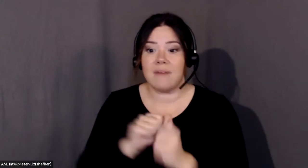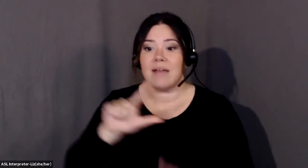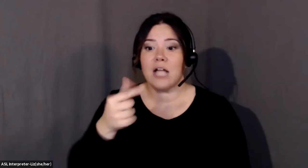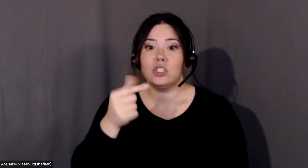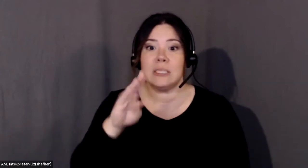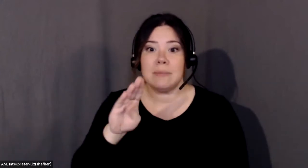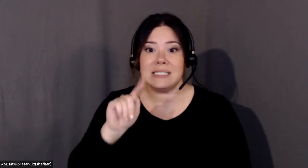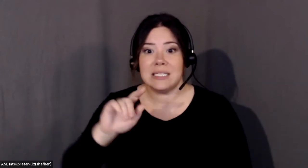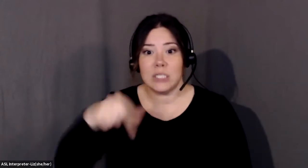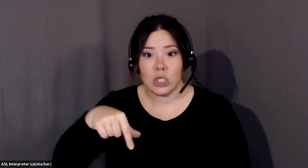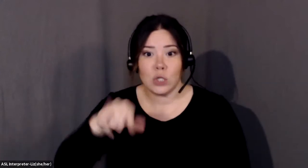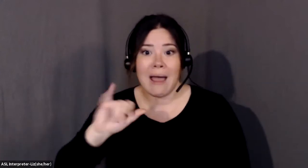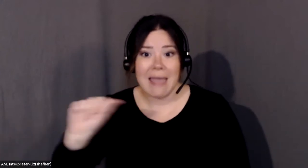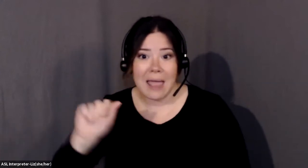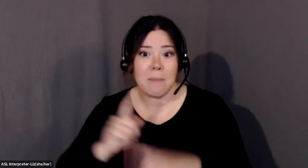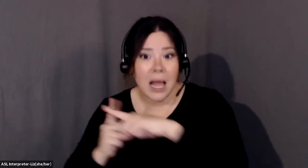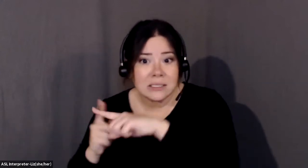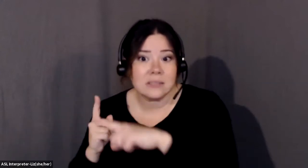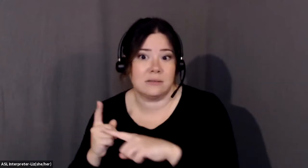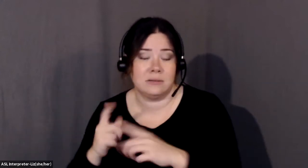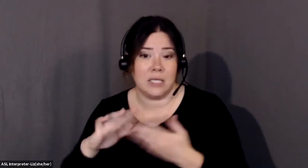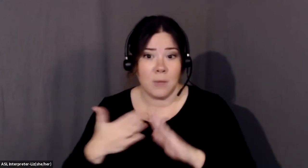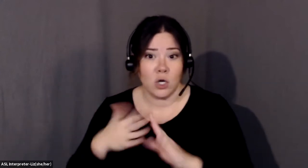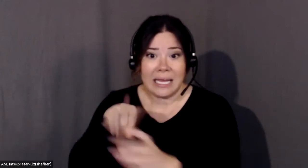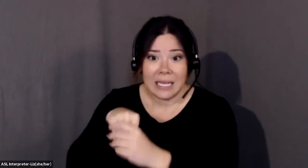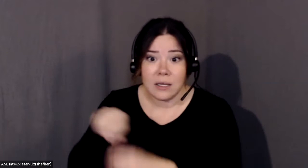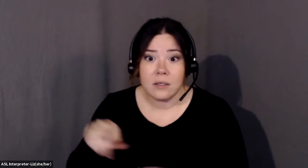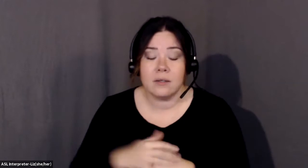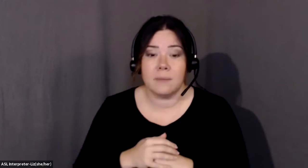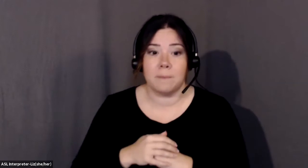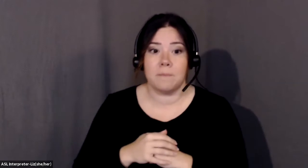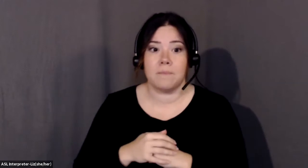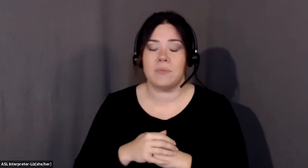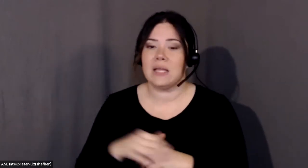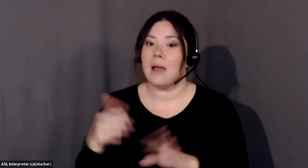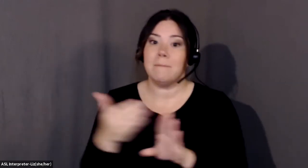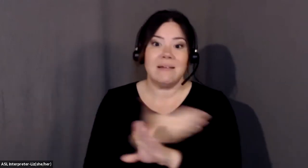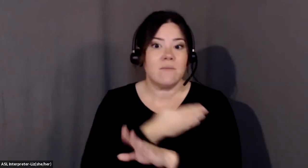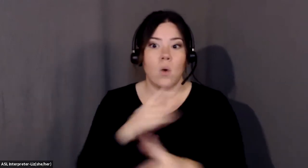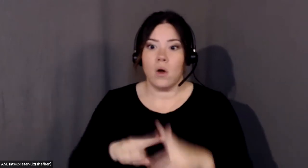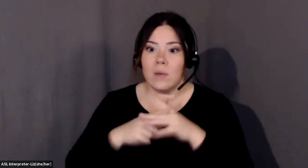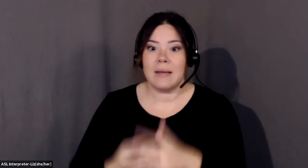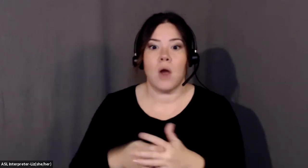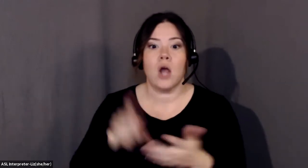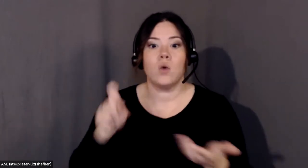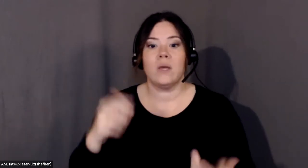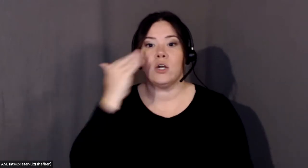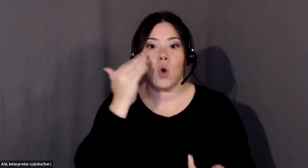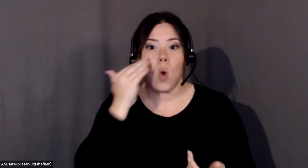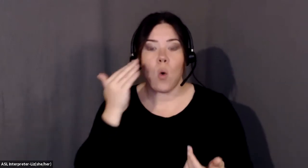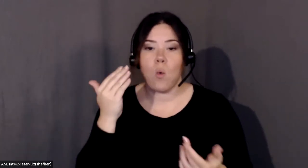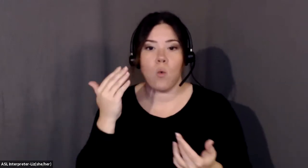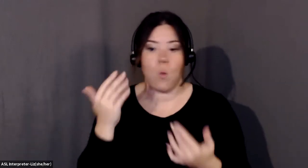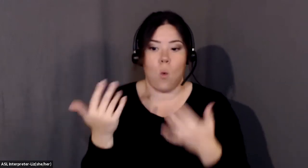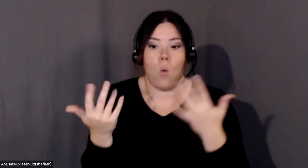LGBTQIA+ community that are in these communities? Before we embark, we need to know what we have